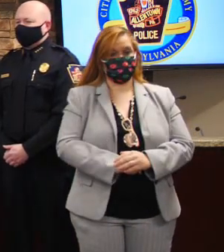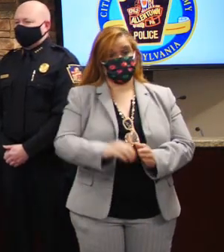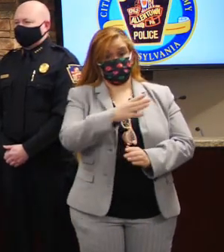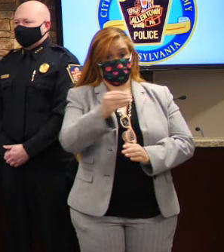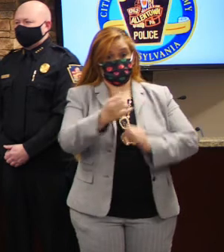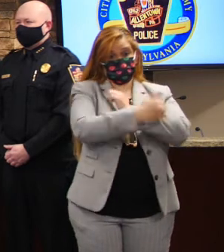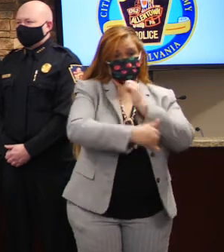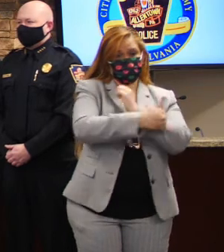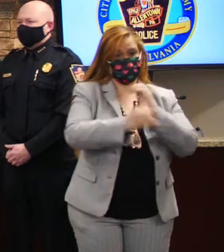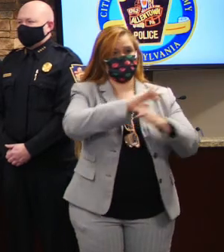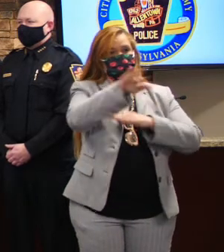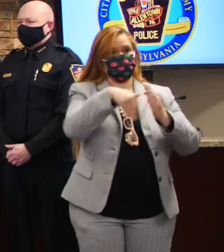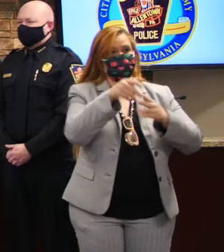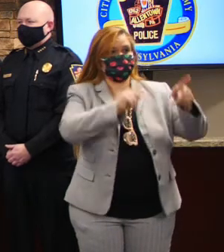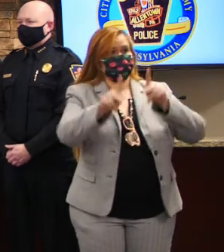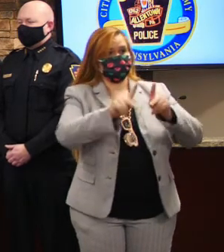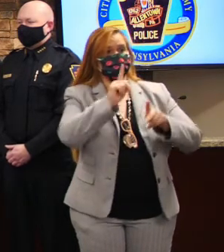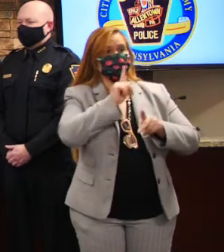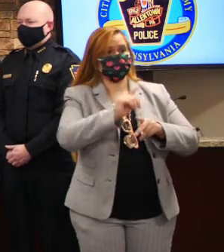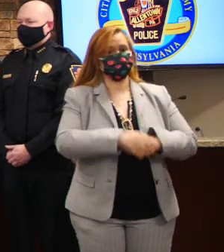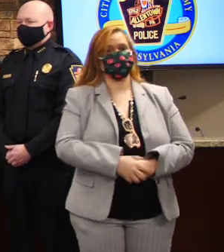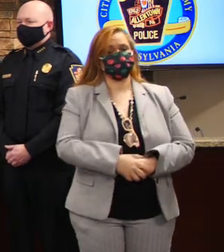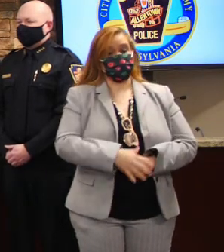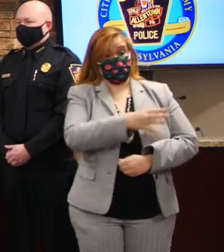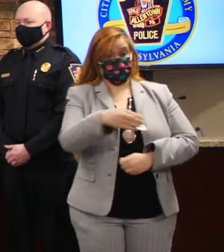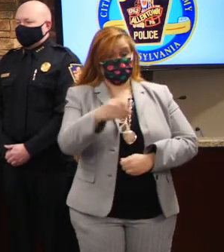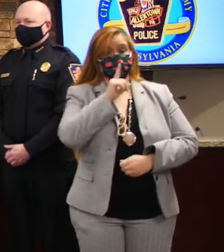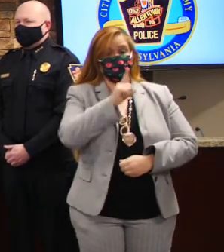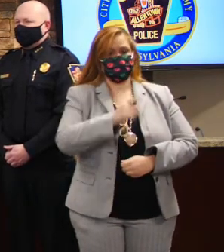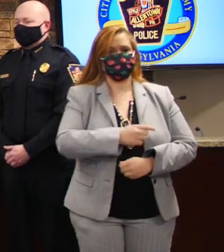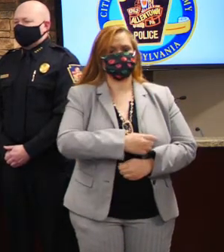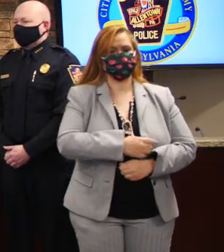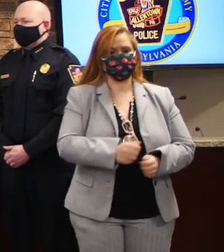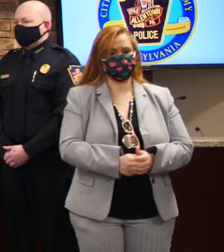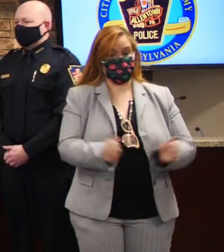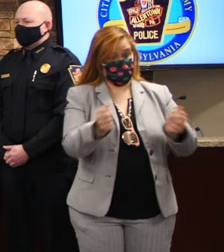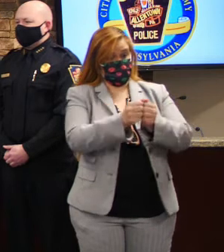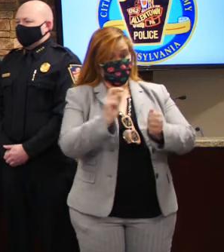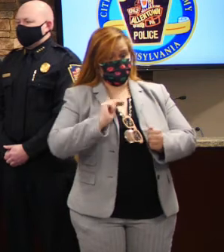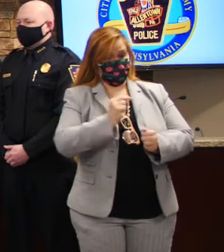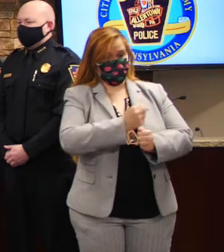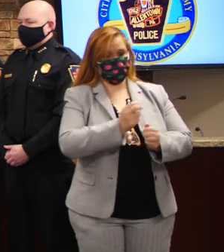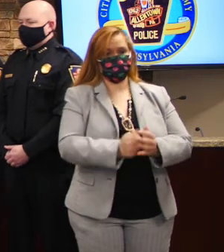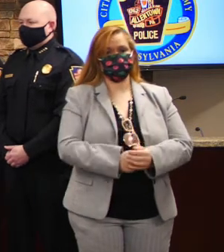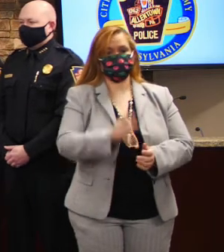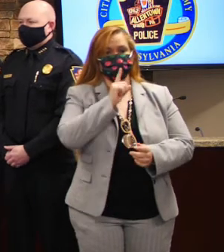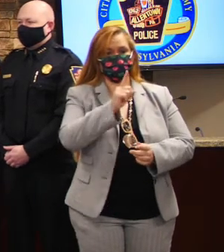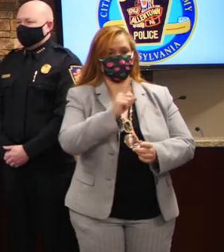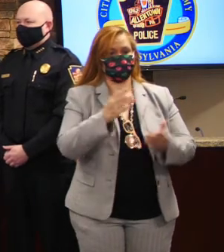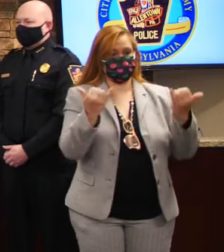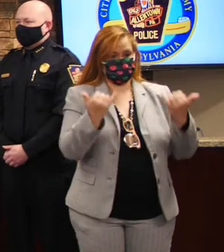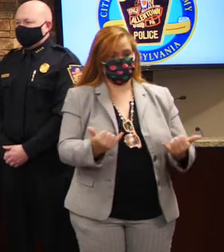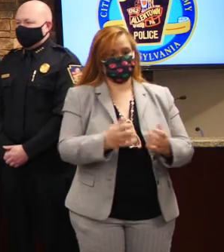real police action is broadcast into the living room of millions of Americans. Few people would argue against the